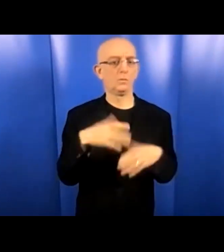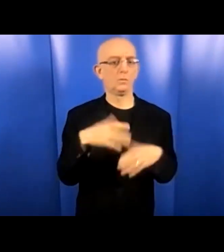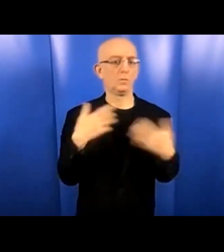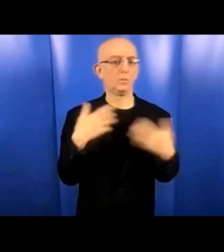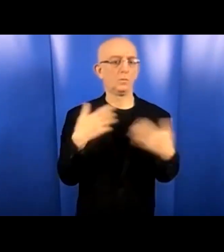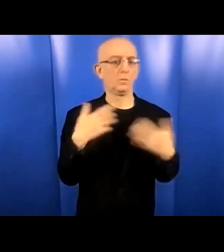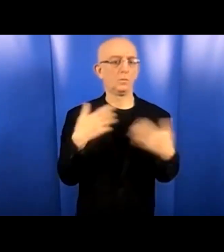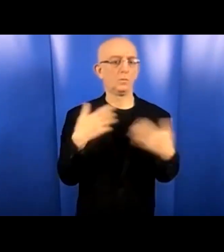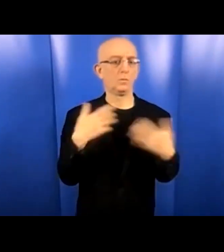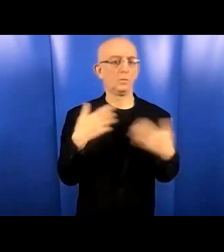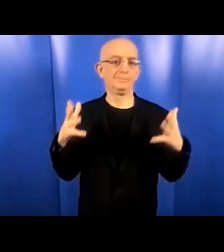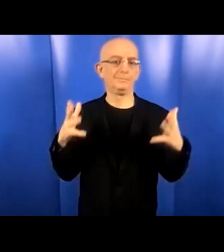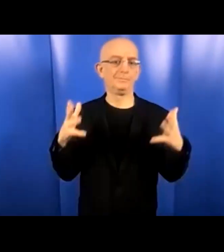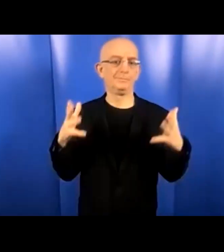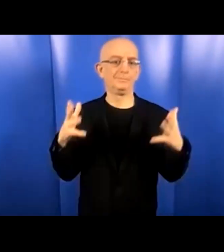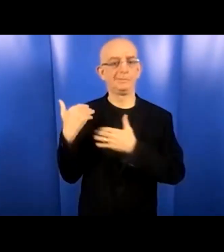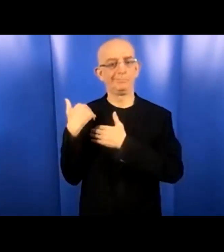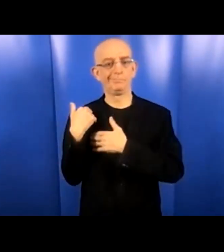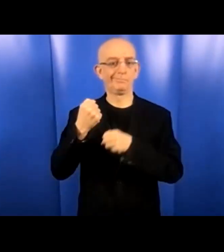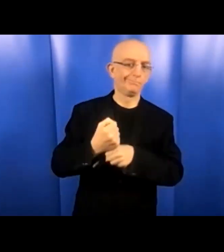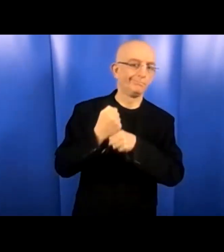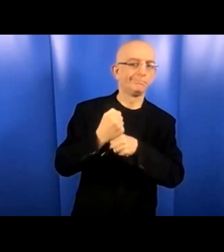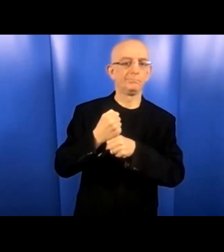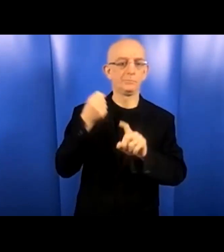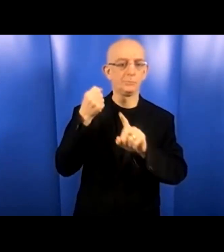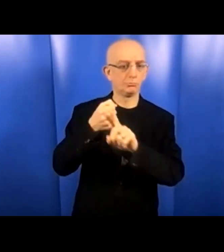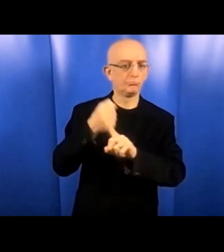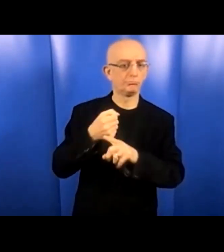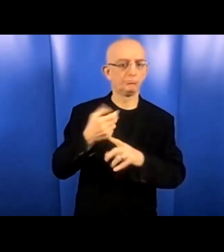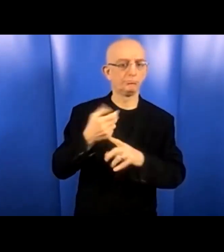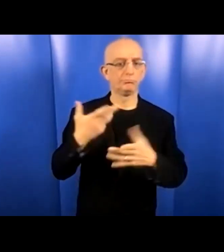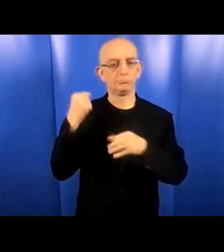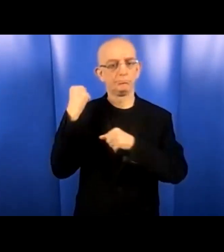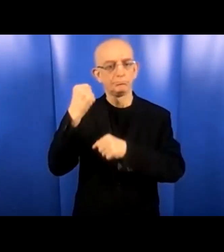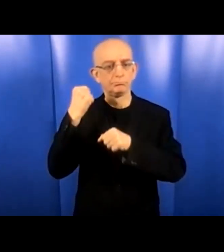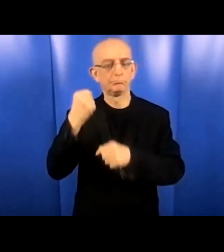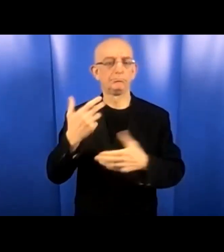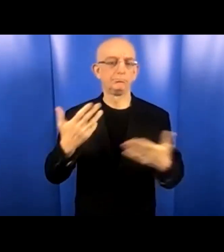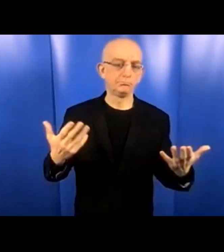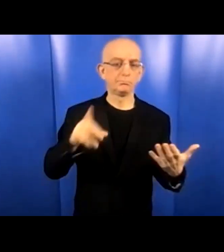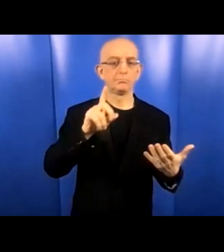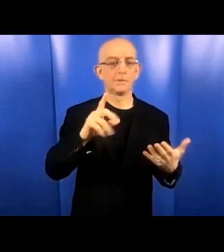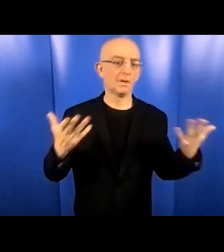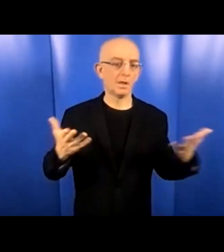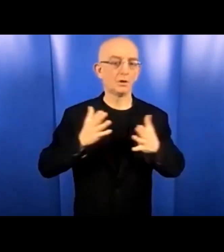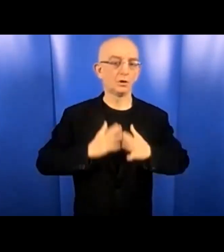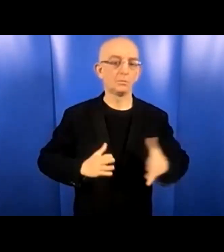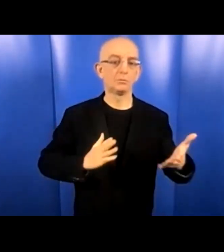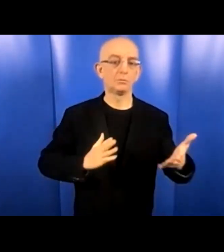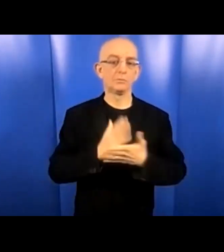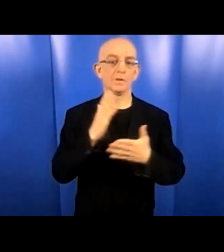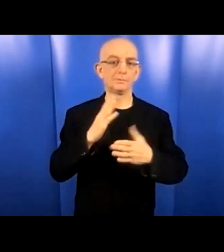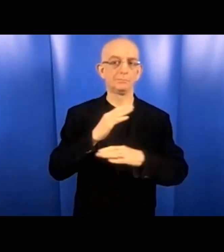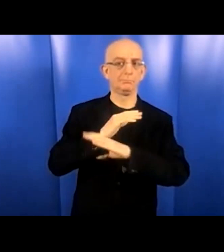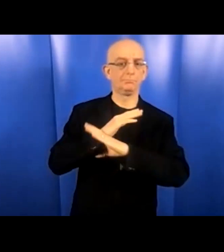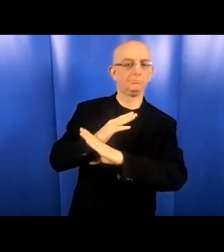And so I feel like, at least from my side, we need to do a lot more to make sure that